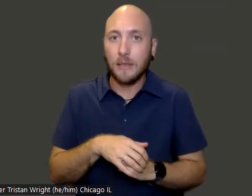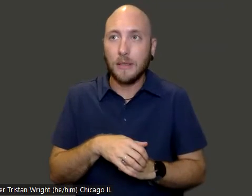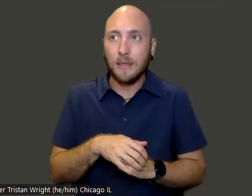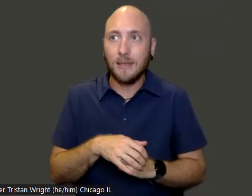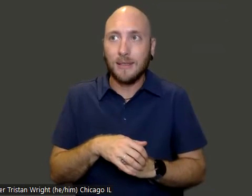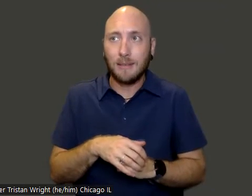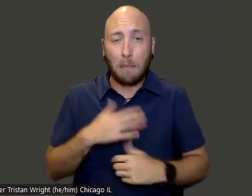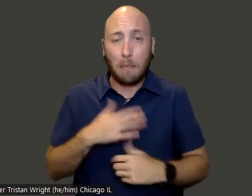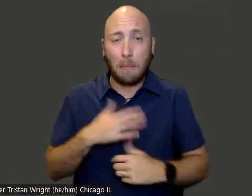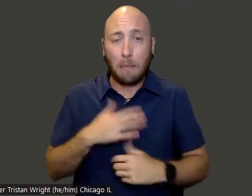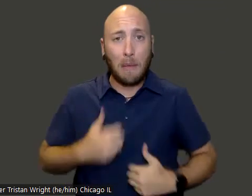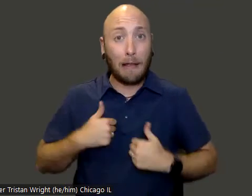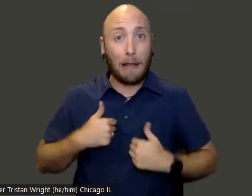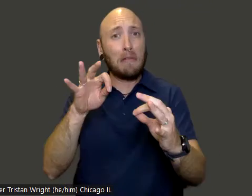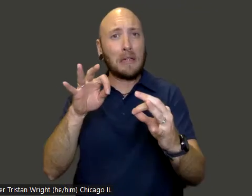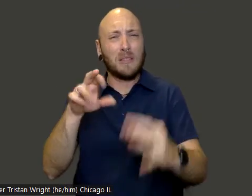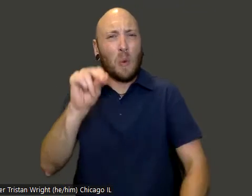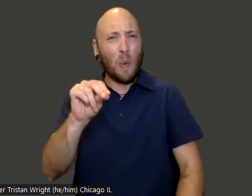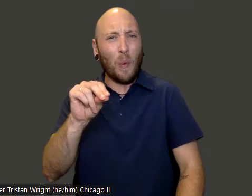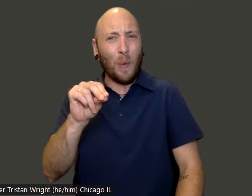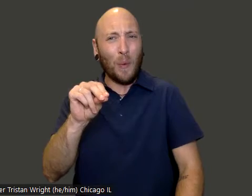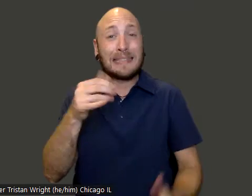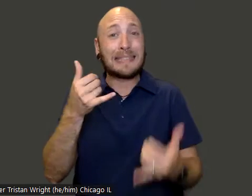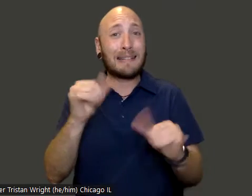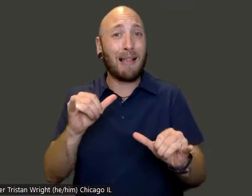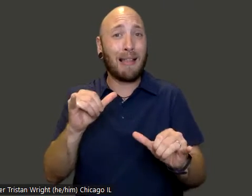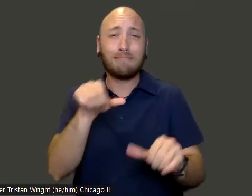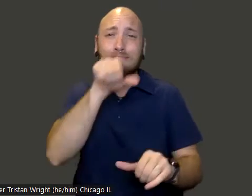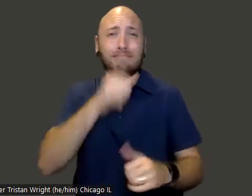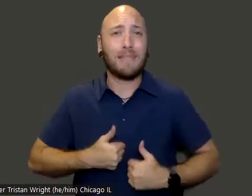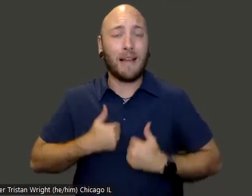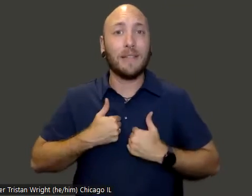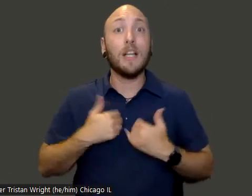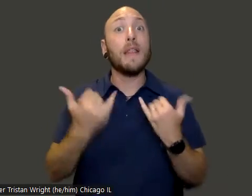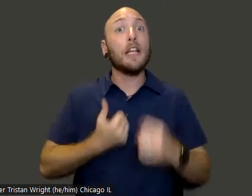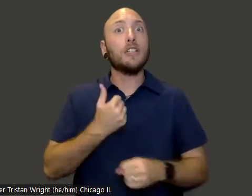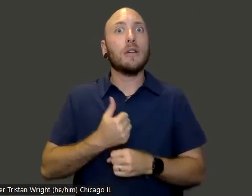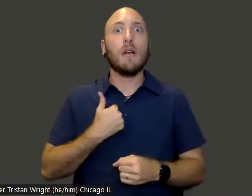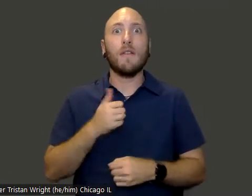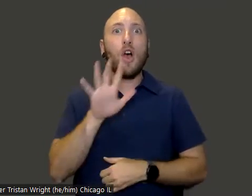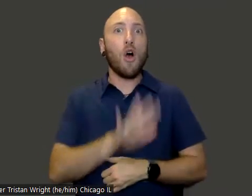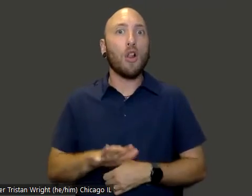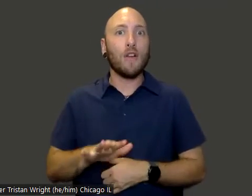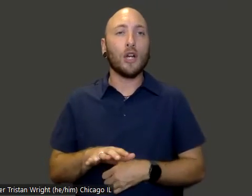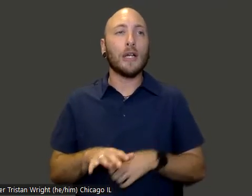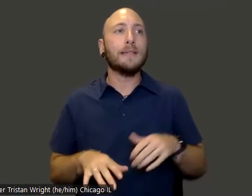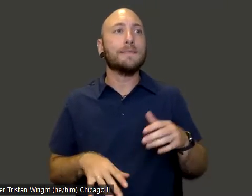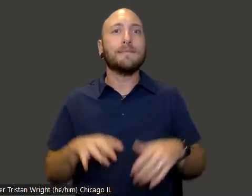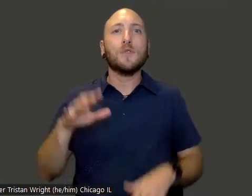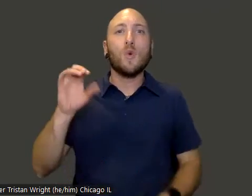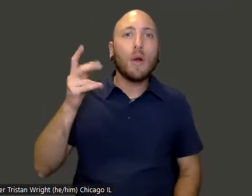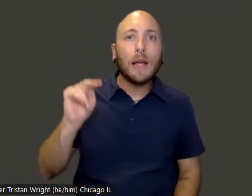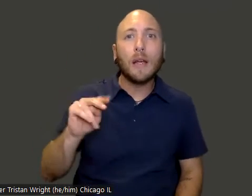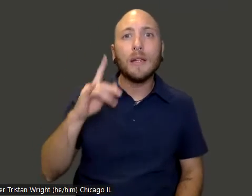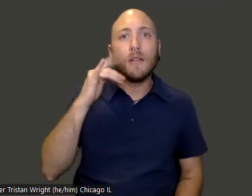world. This year, I've been doing outreach all over the West Coast. Um, I've been on a couple of panels. I